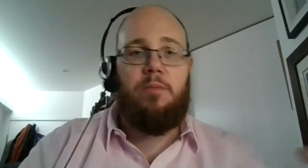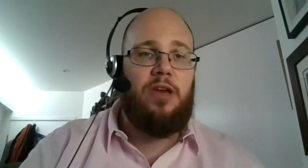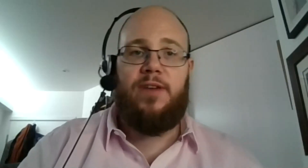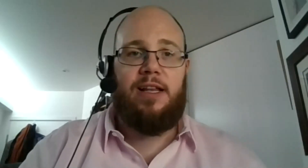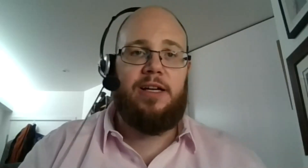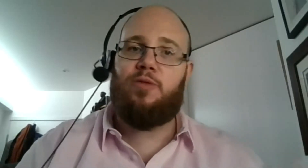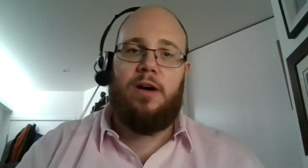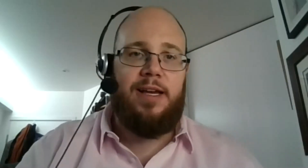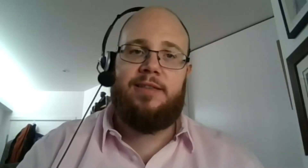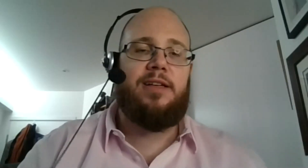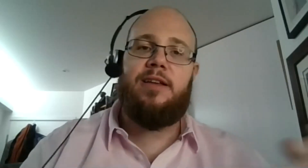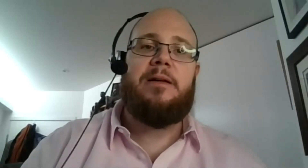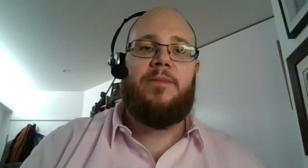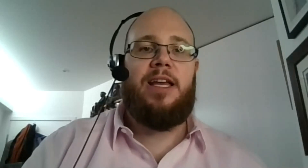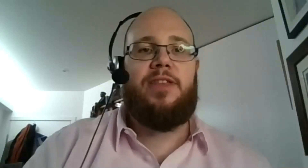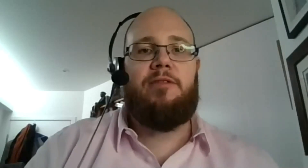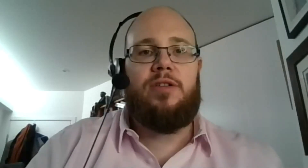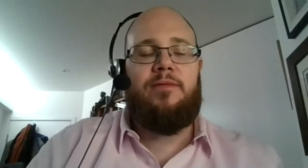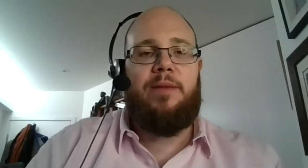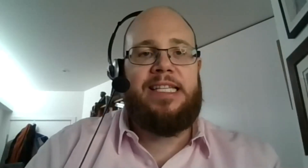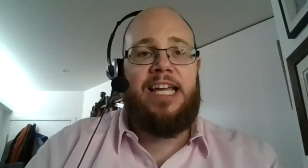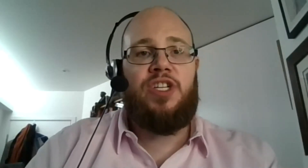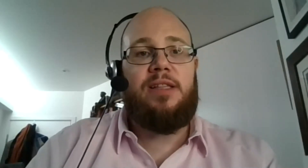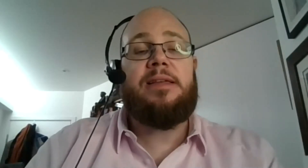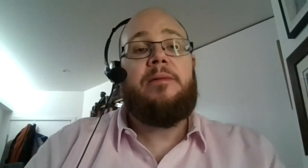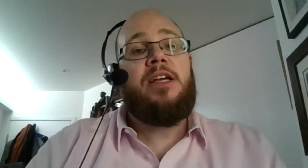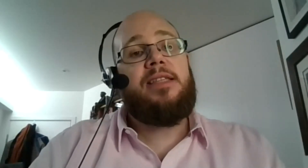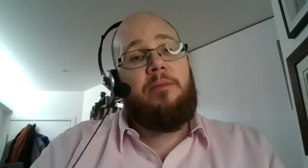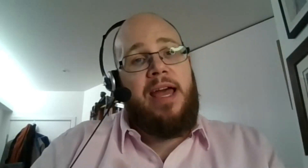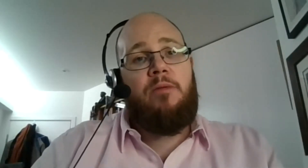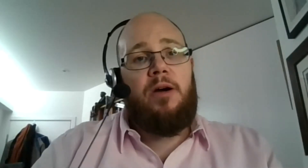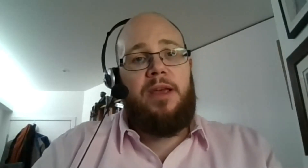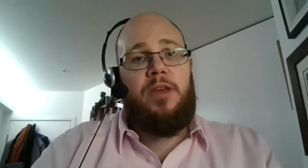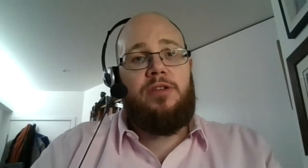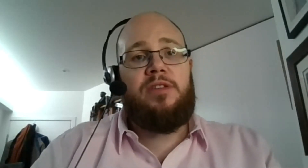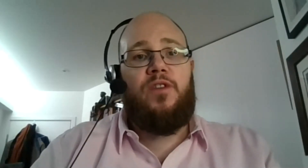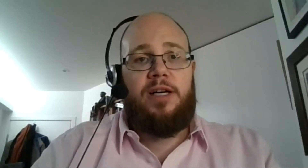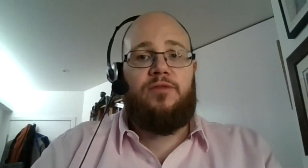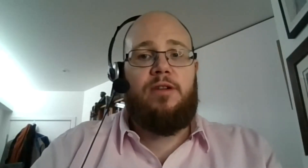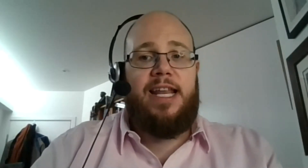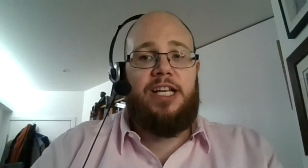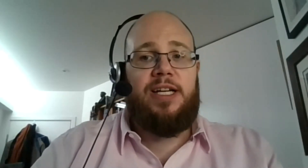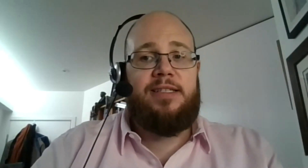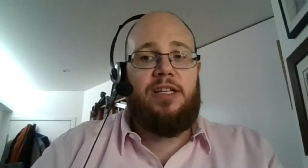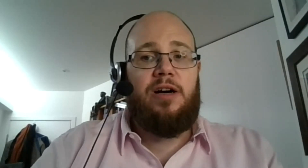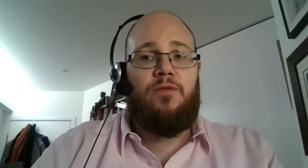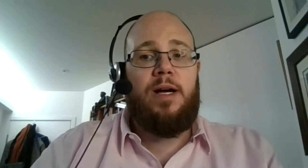move it like twice, and there are lots of limitations. So that may well be used first for NHS staff working